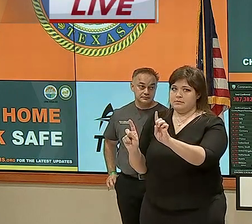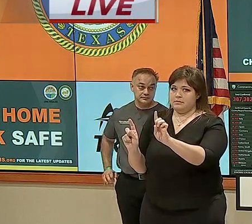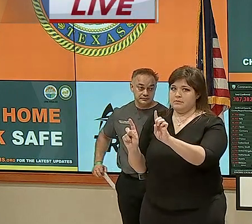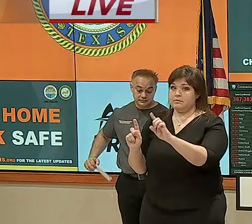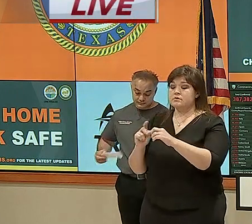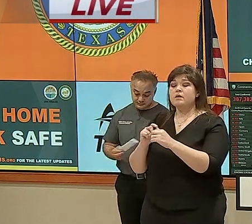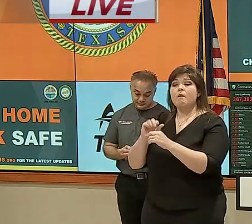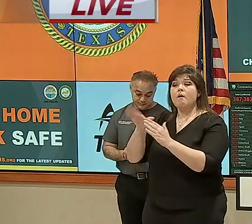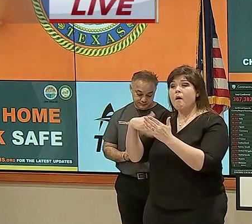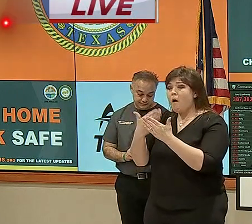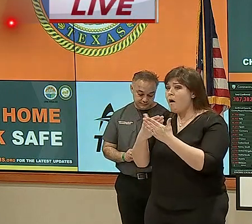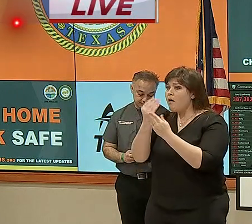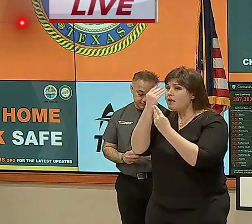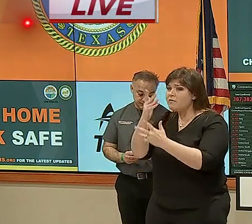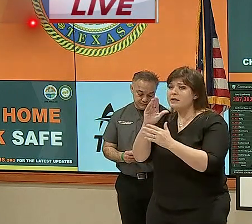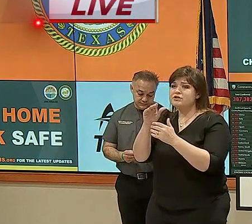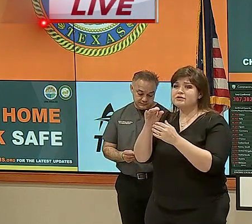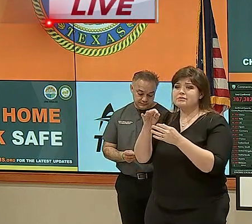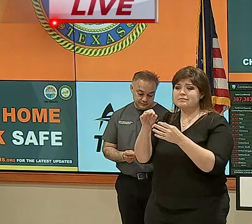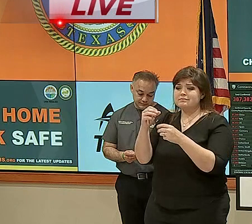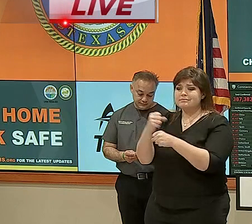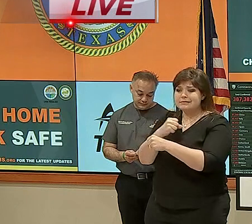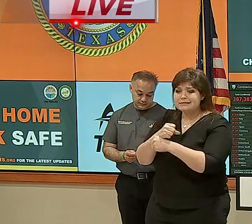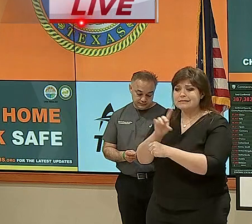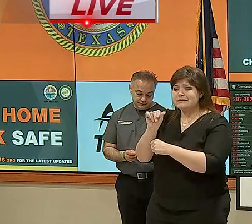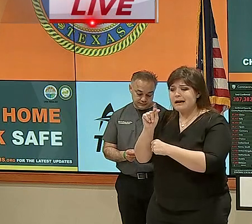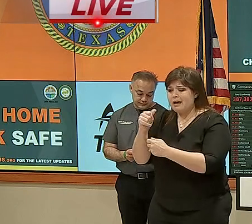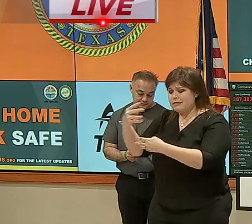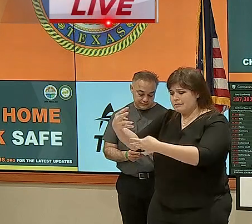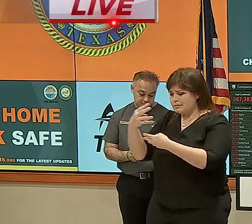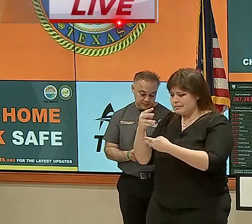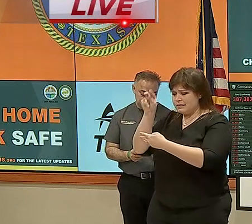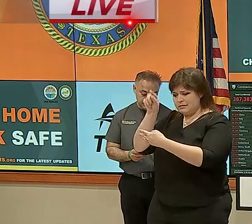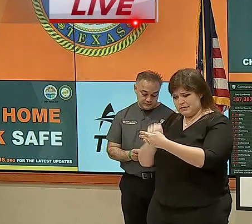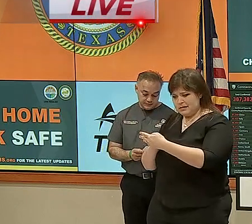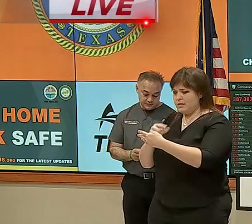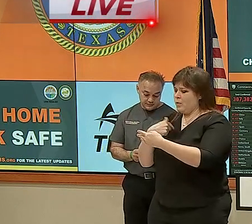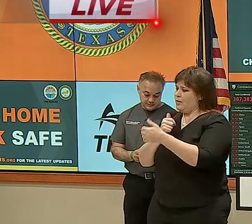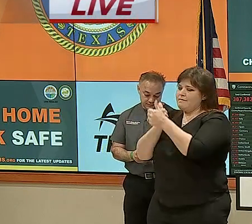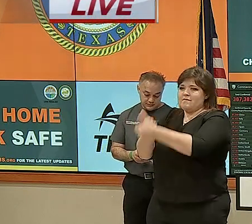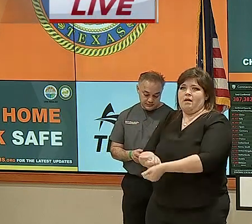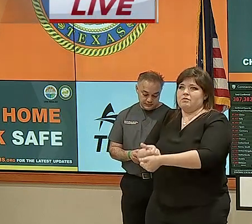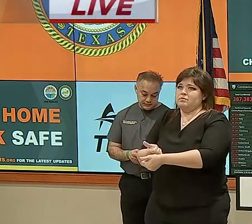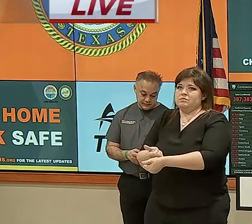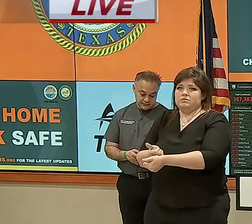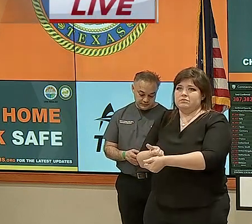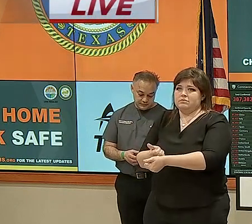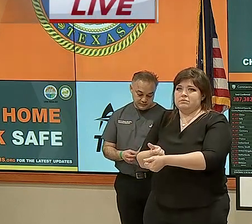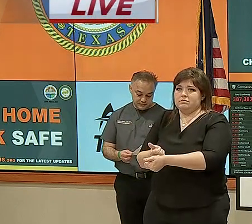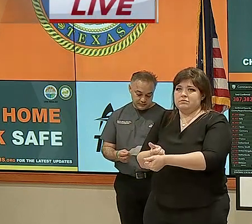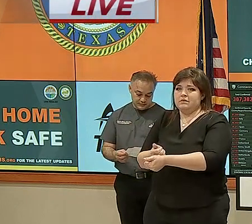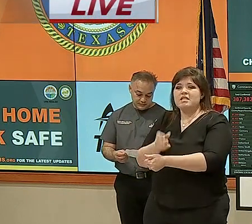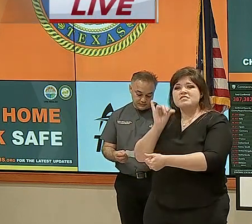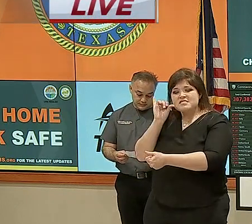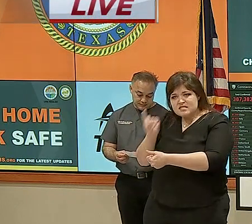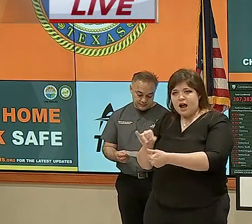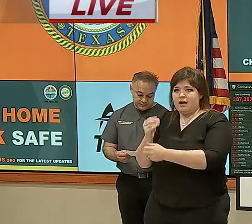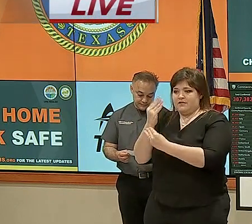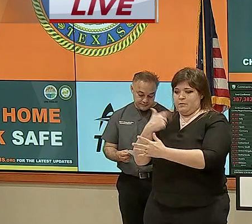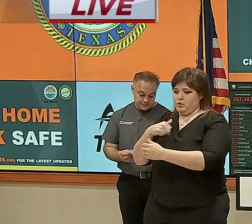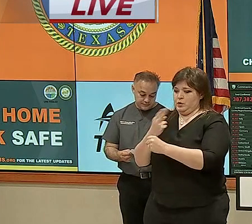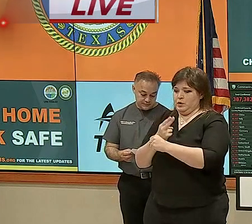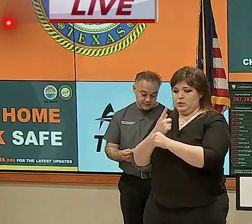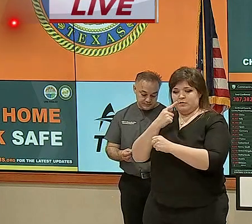data. There is no other way to do it. That is the only way, the only consideration in the decisions we are making. And